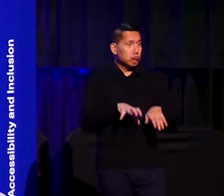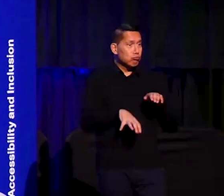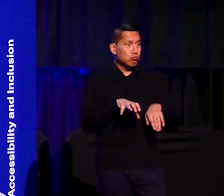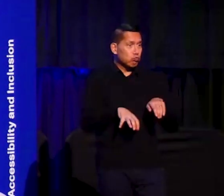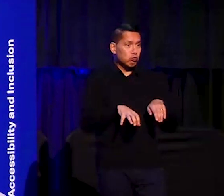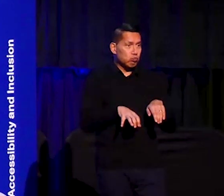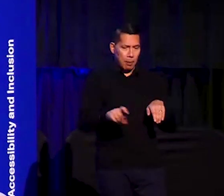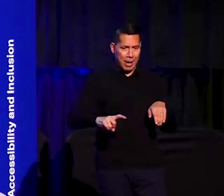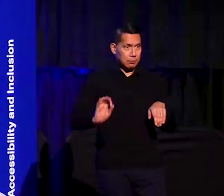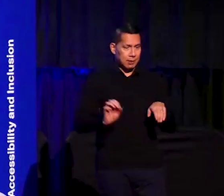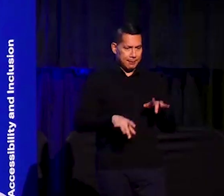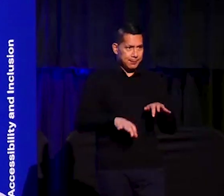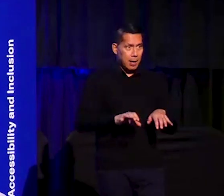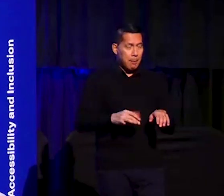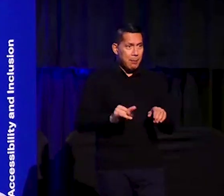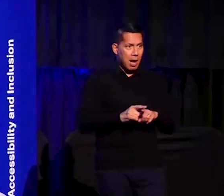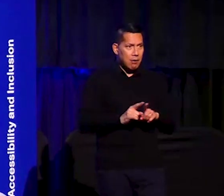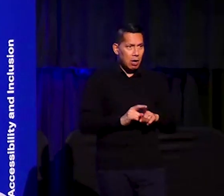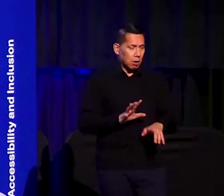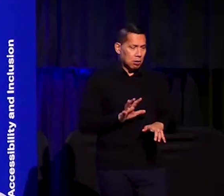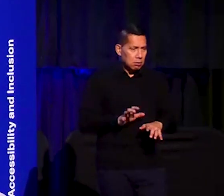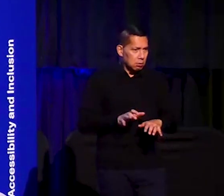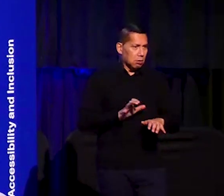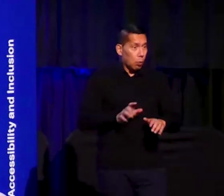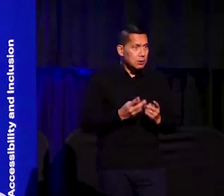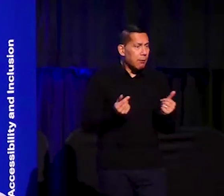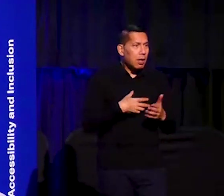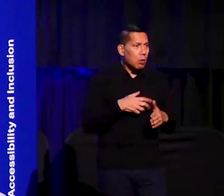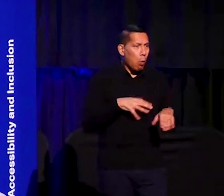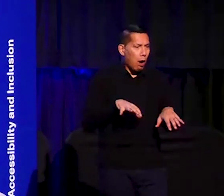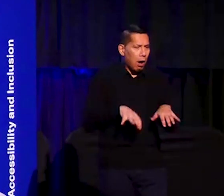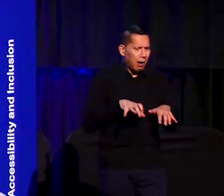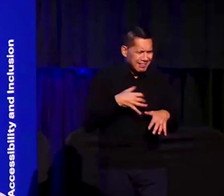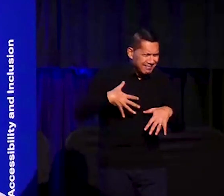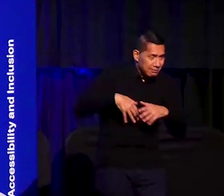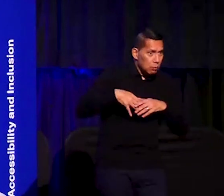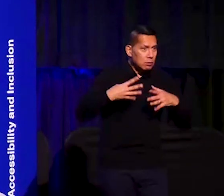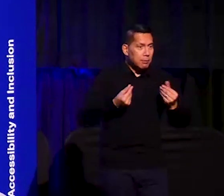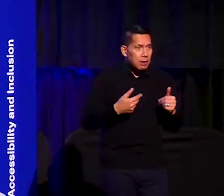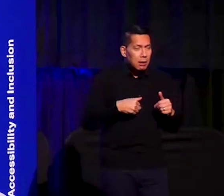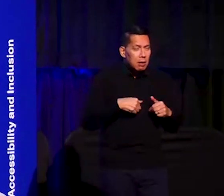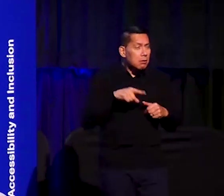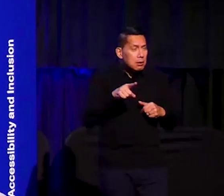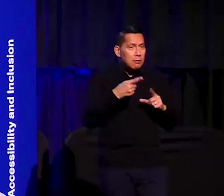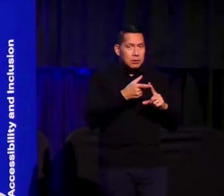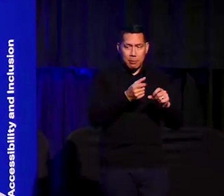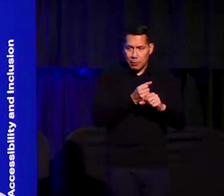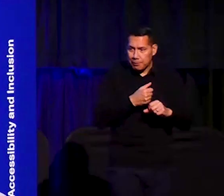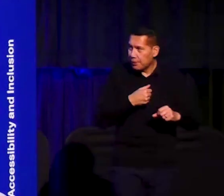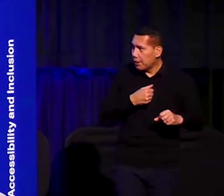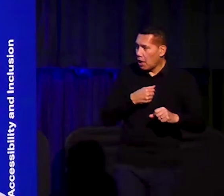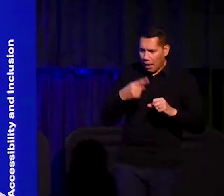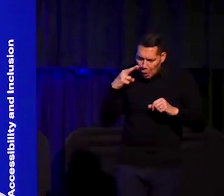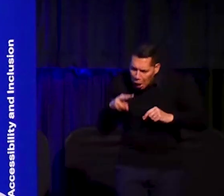and perhaps they've got a tremor, perhaps they have low strength or dexterity in their hands. And say they want, I'm just going to have to look down at my slides here and